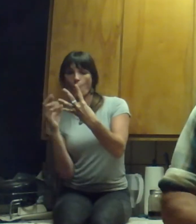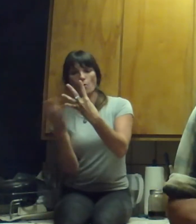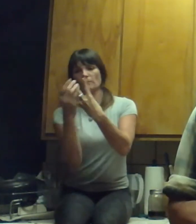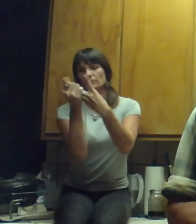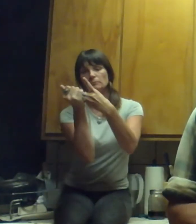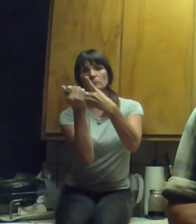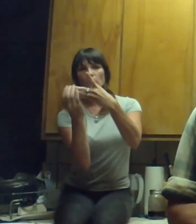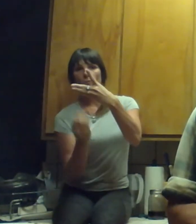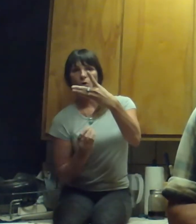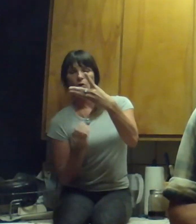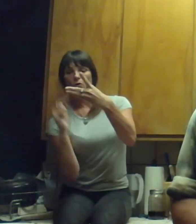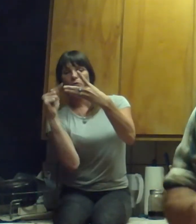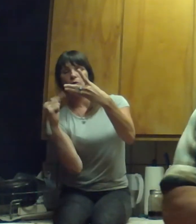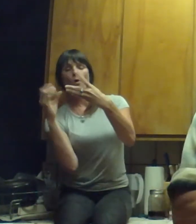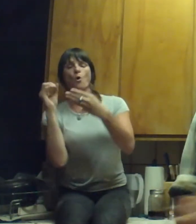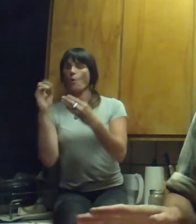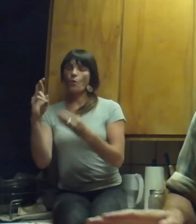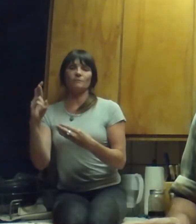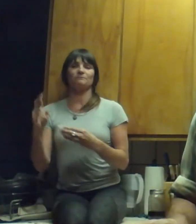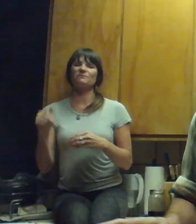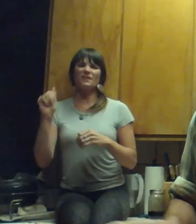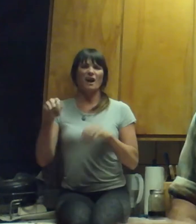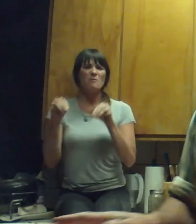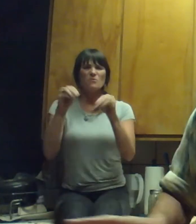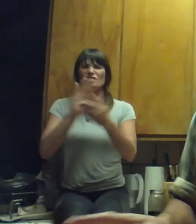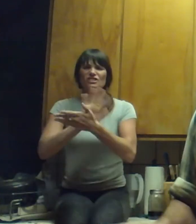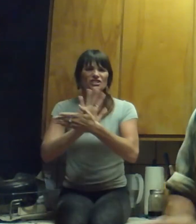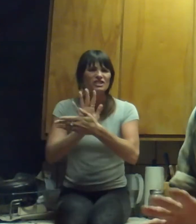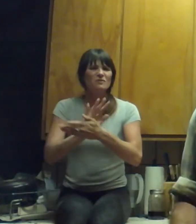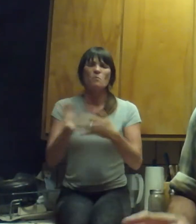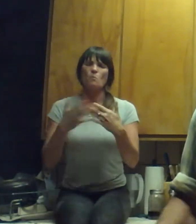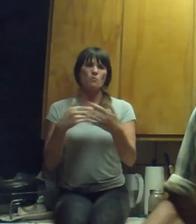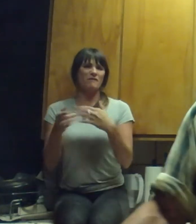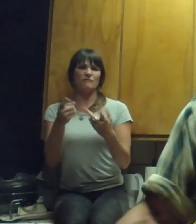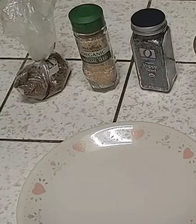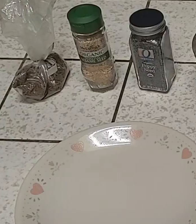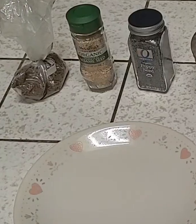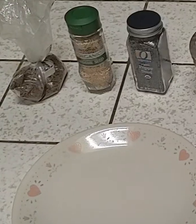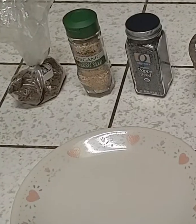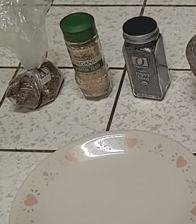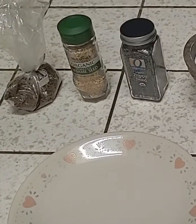some grated cheese on top of it. Whatever you want to do, put on a bagel. It's a lot of fun.